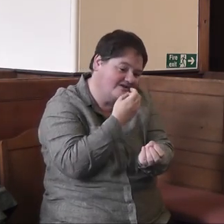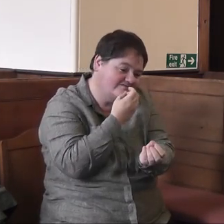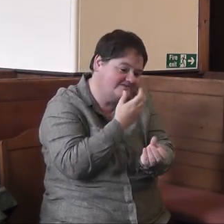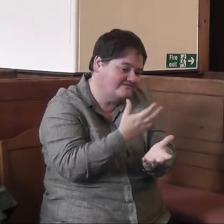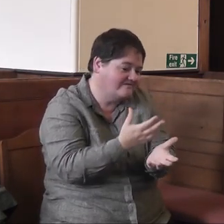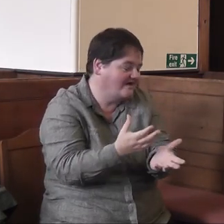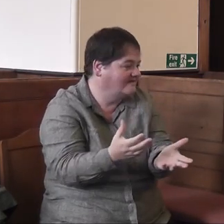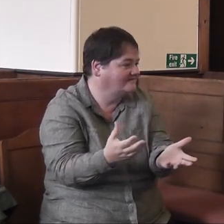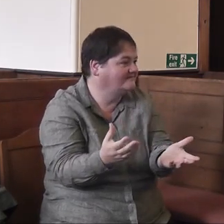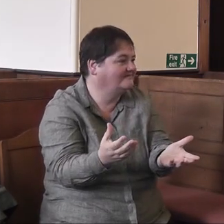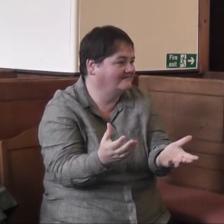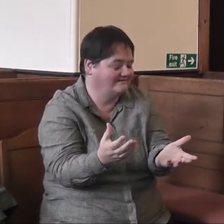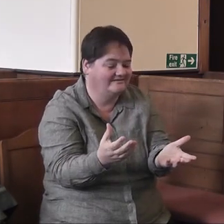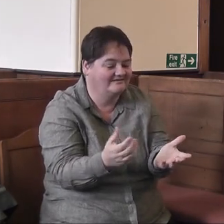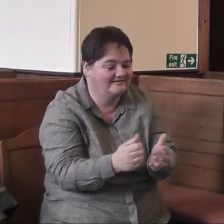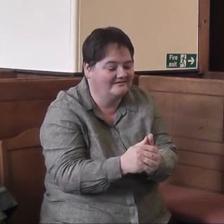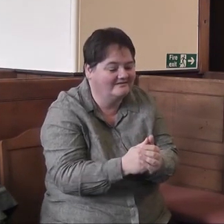beloved and fair,